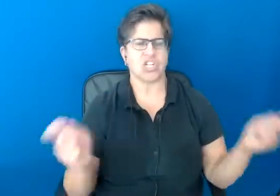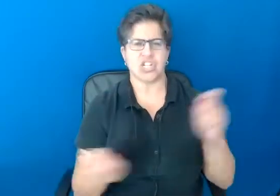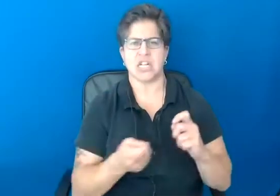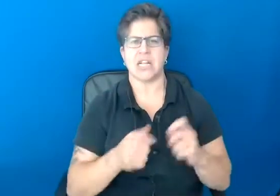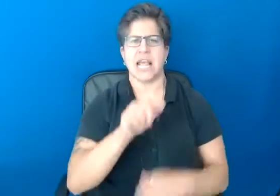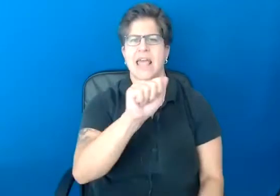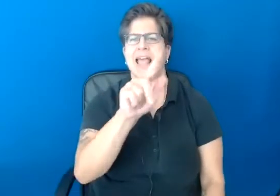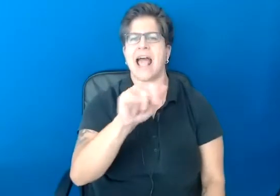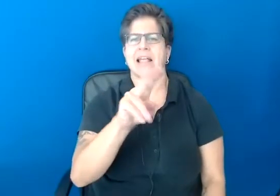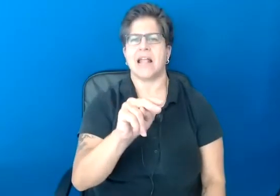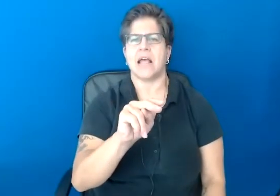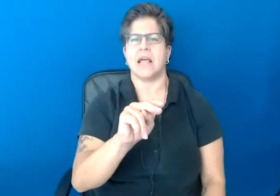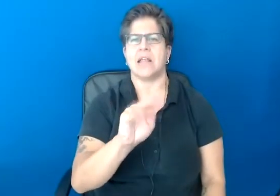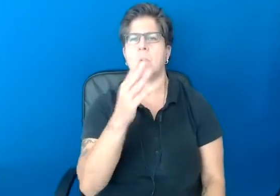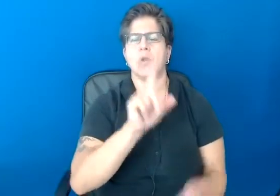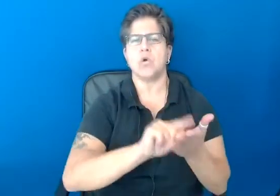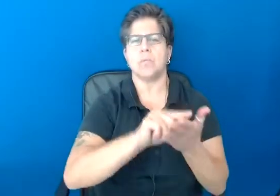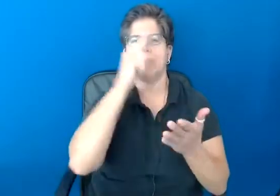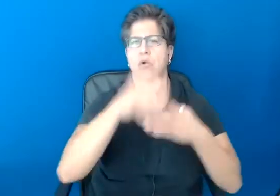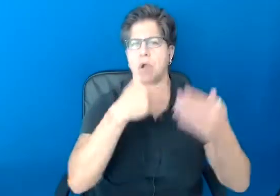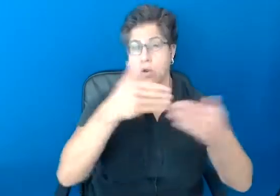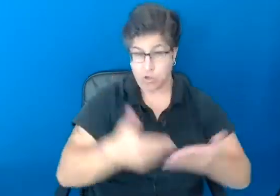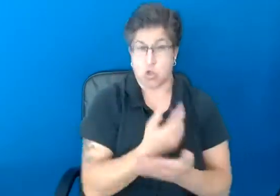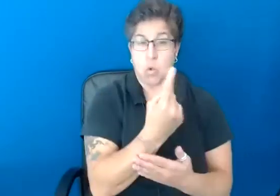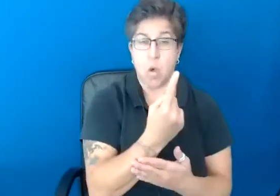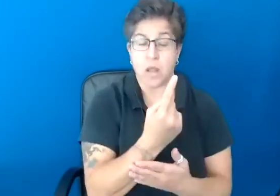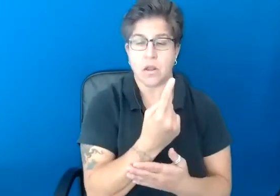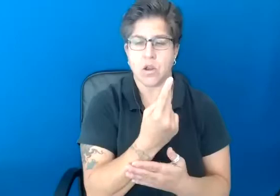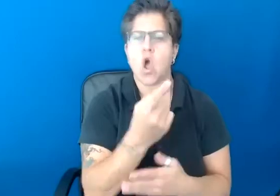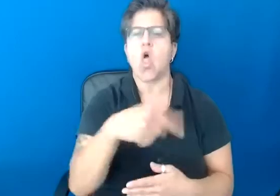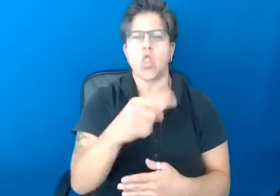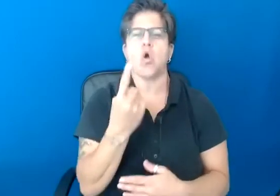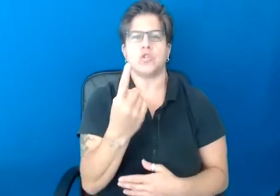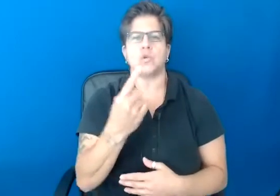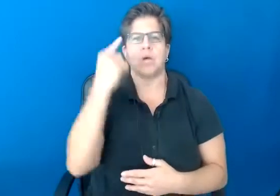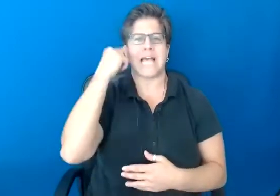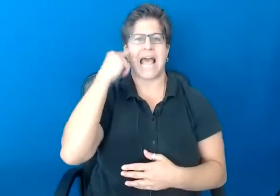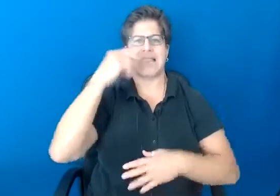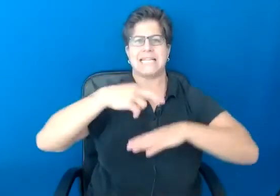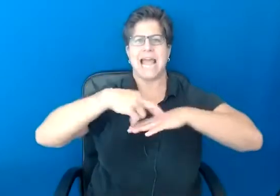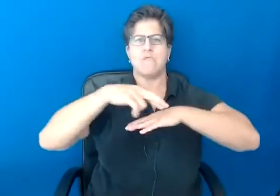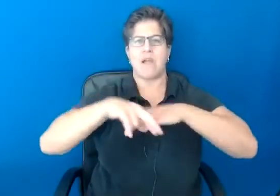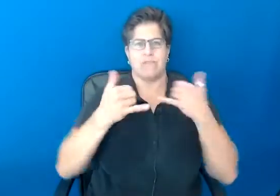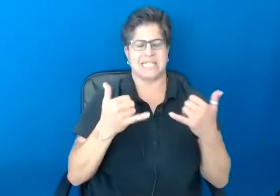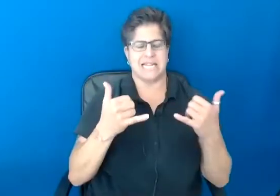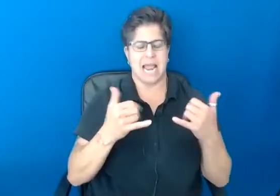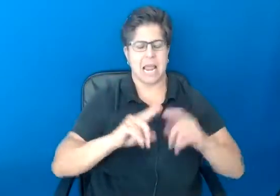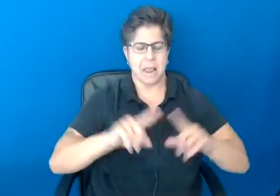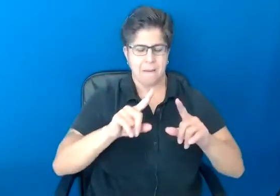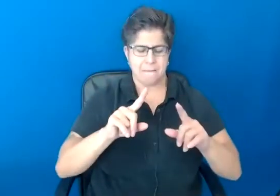referenced today. But as I started out to say, aren't we so lucky that we've got so many